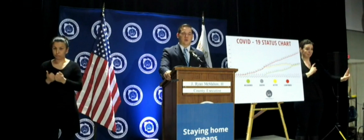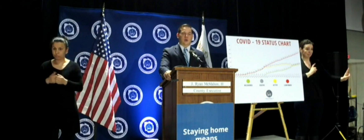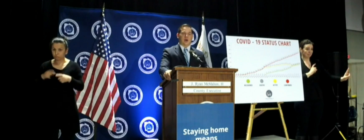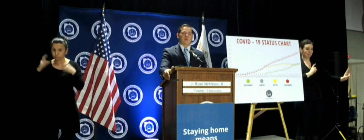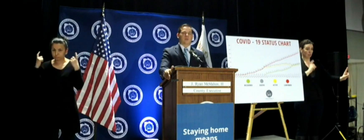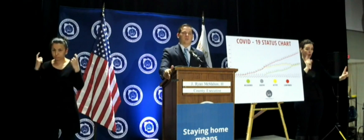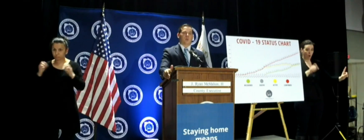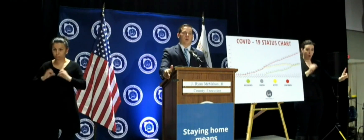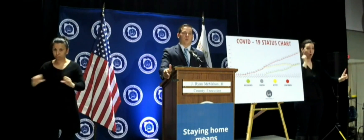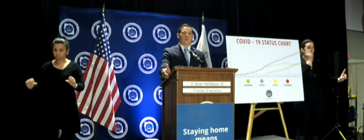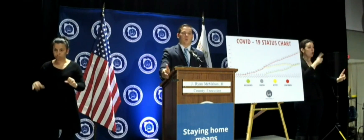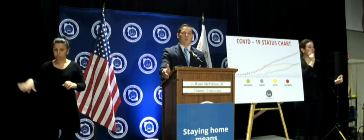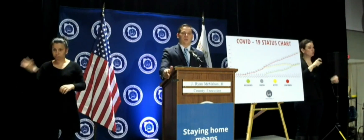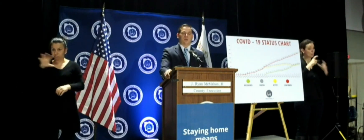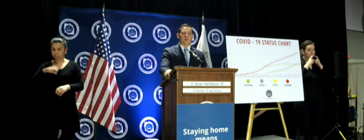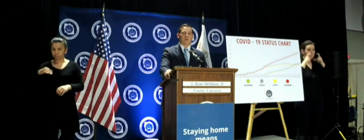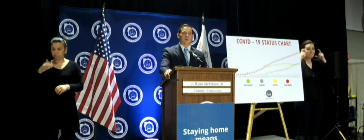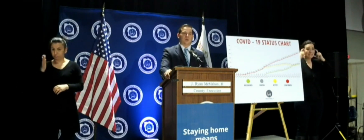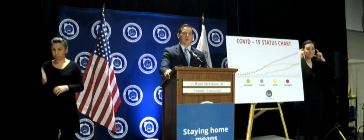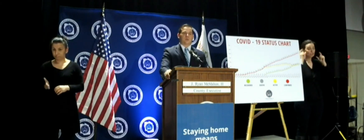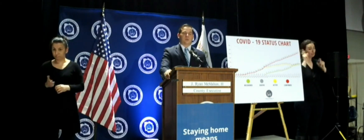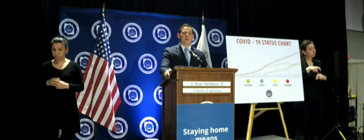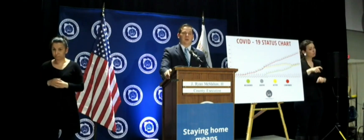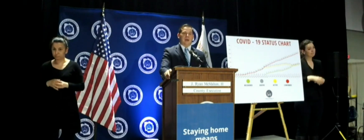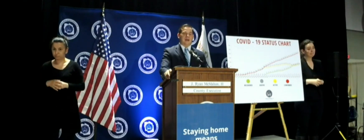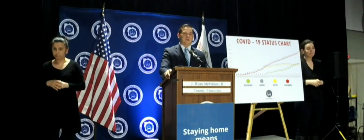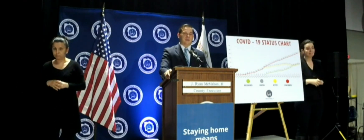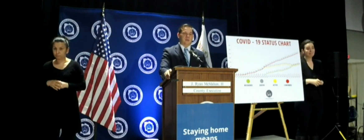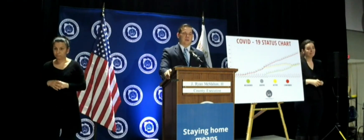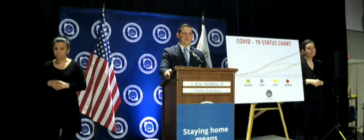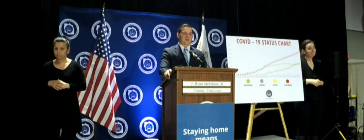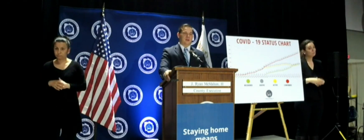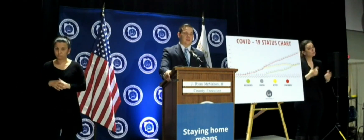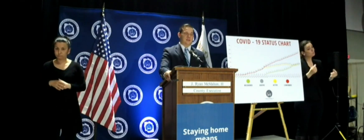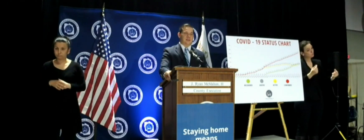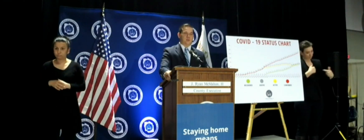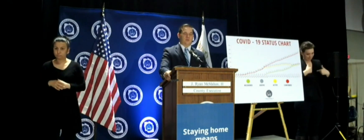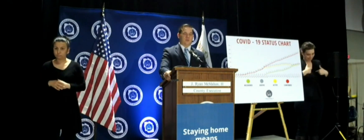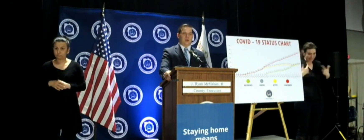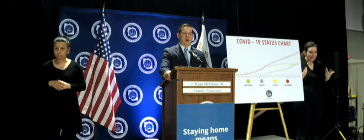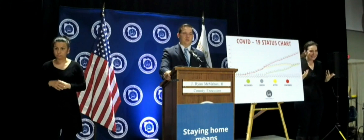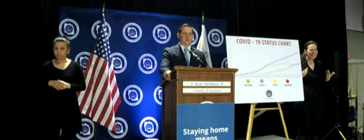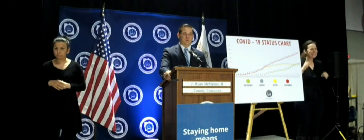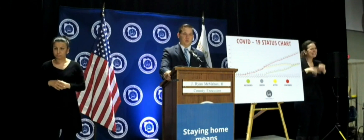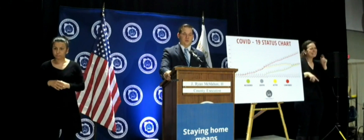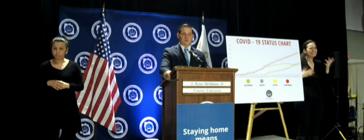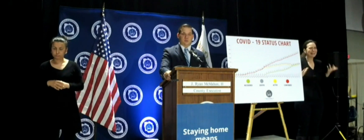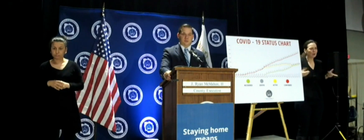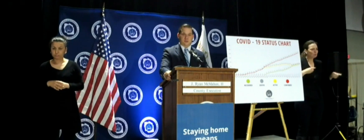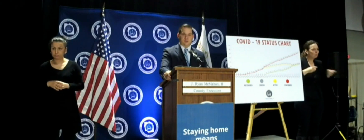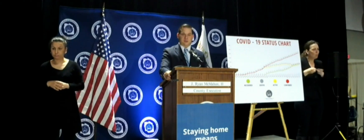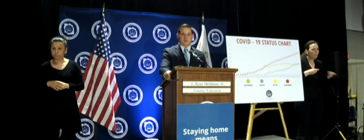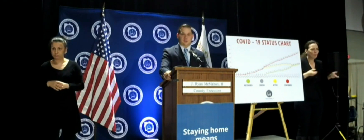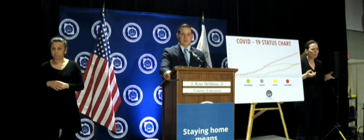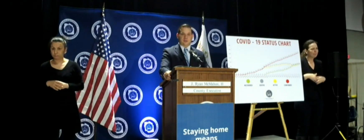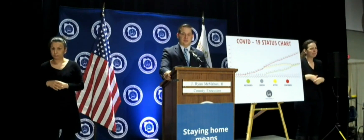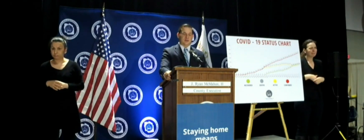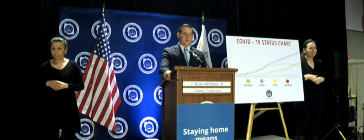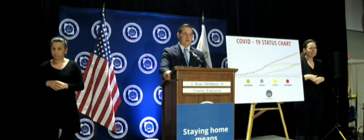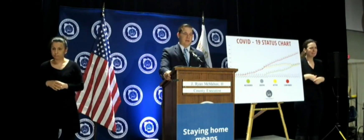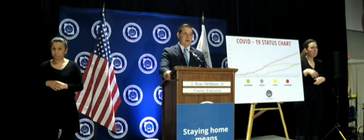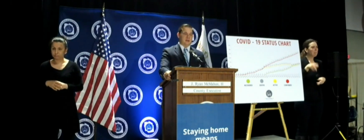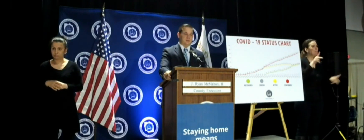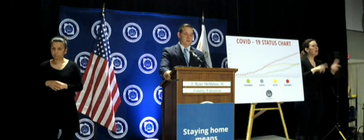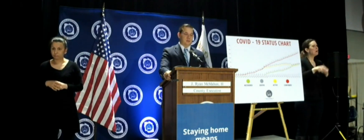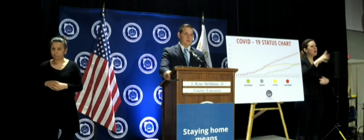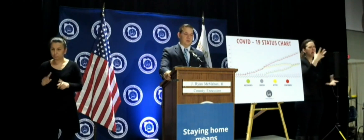I don't know how much more we can do. People get mad at me when I say here, and I say it will be very hard to enforce some of these things. They get